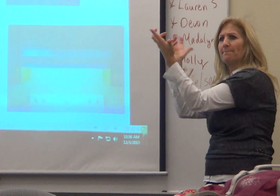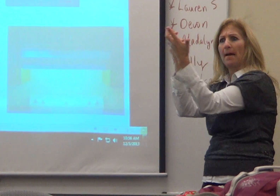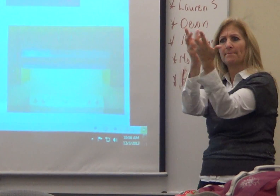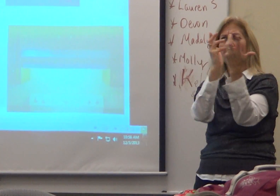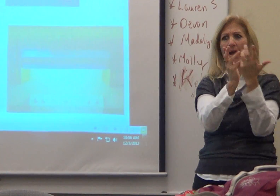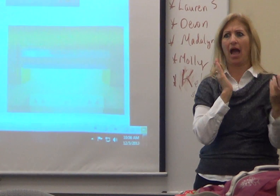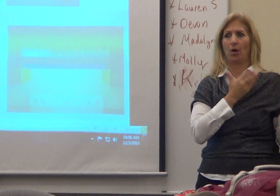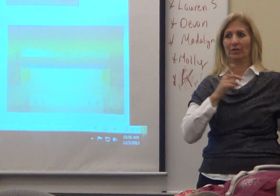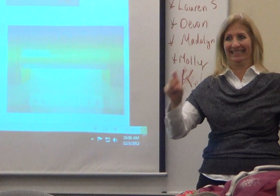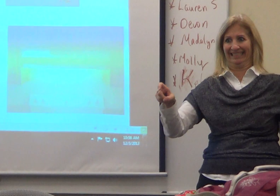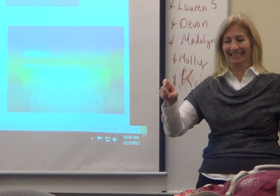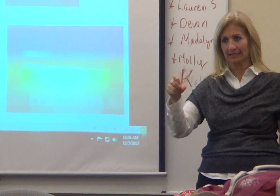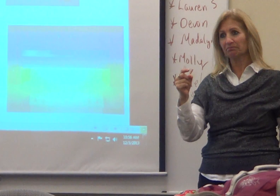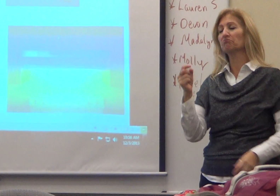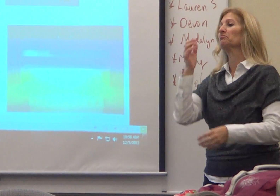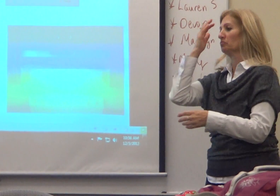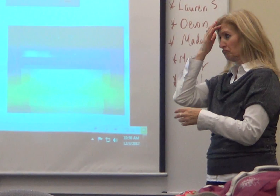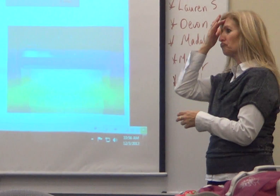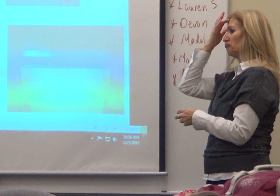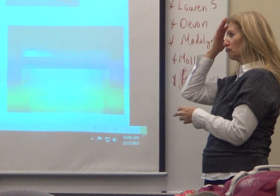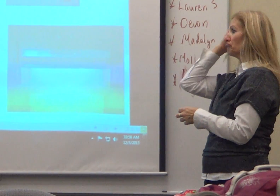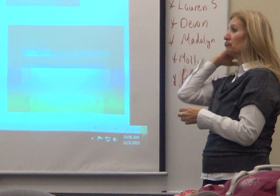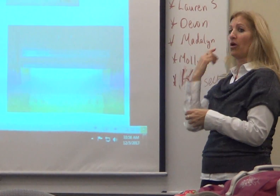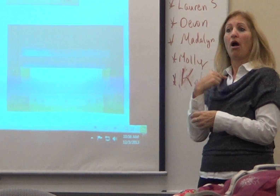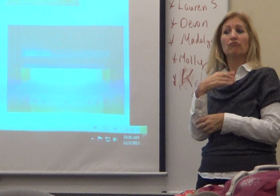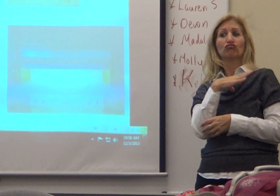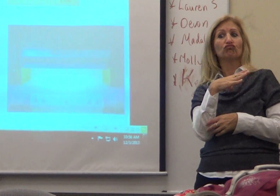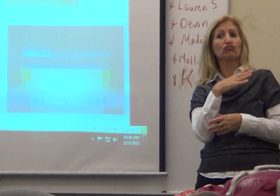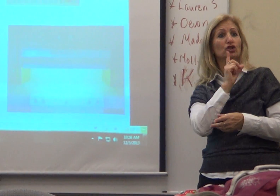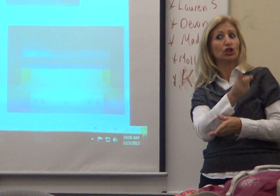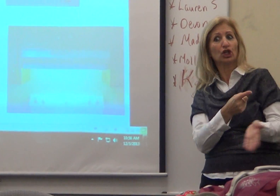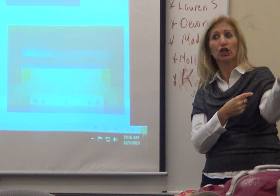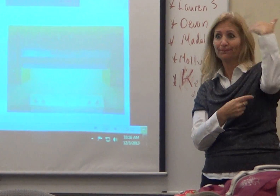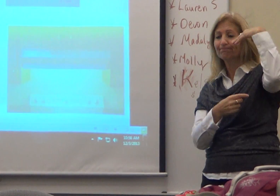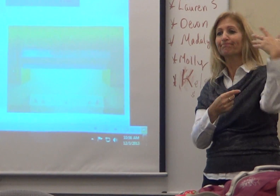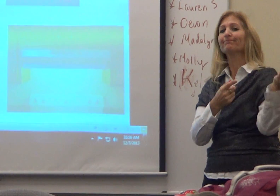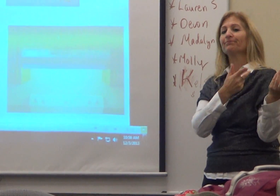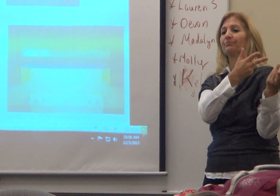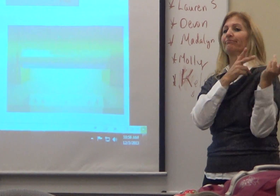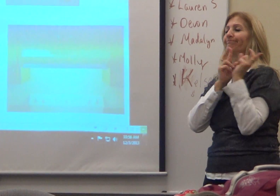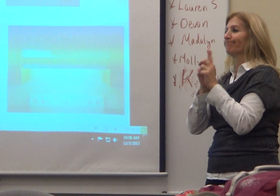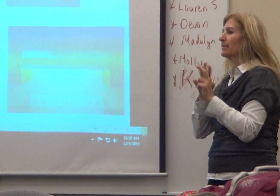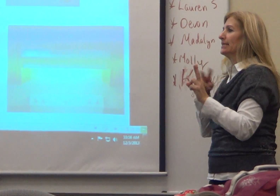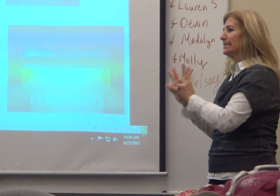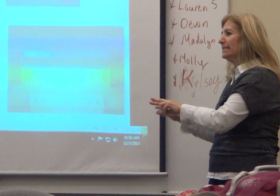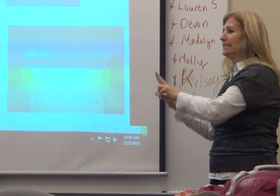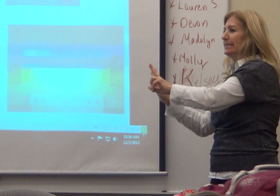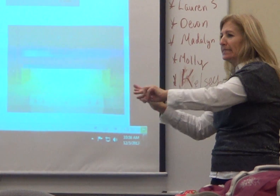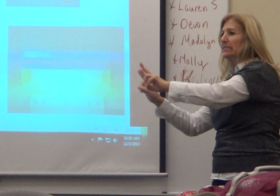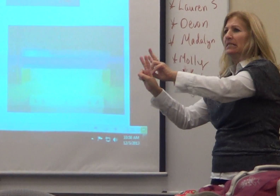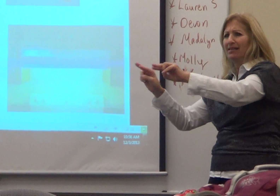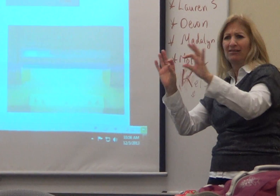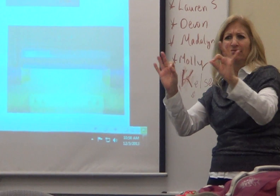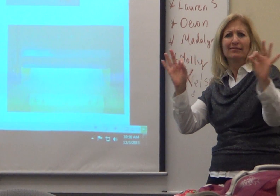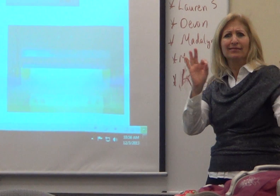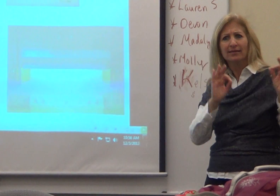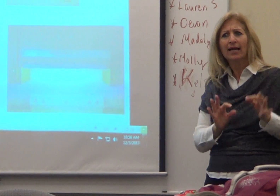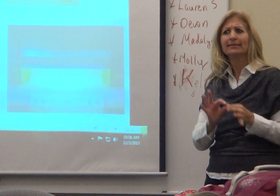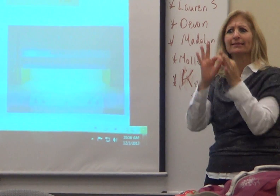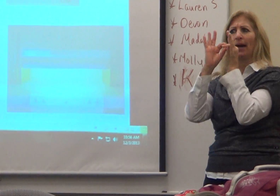The construction supervisor needed to speak with me and see that every amenity and aspect was carefully